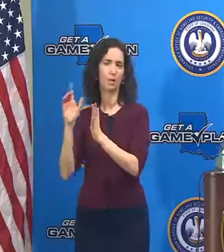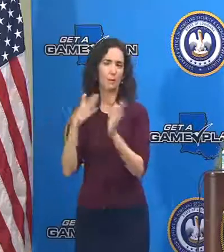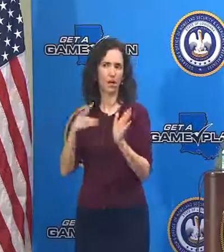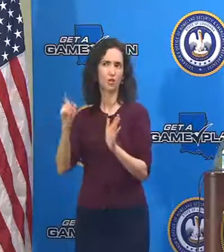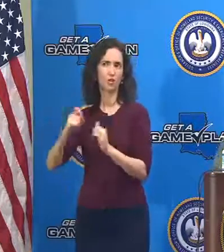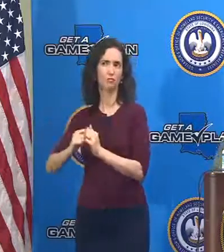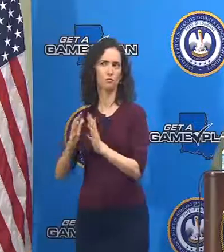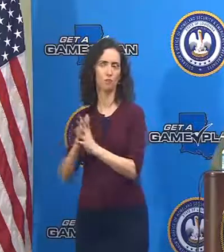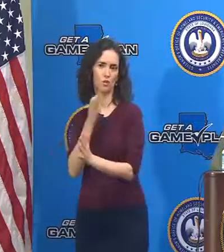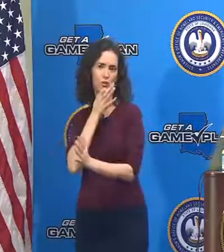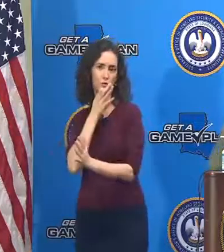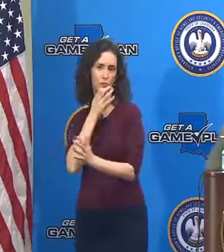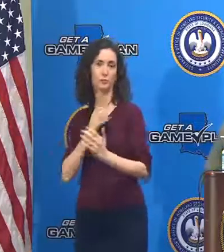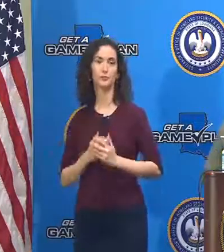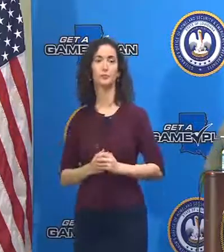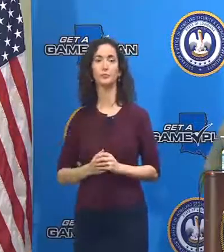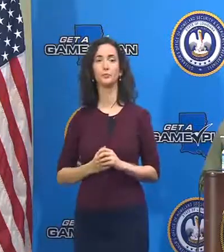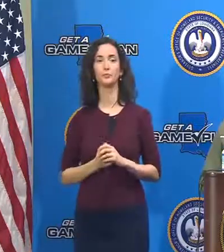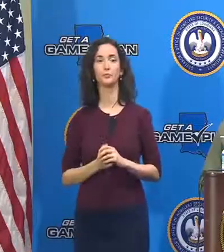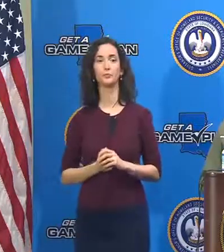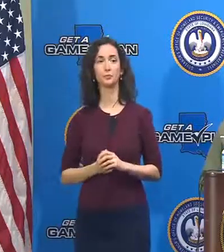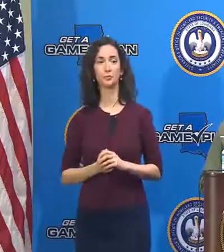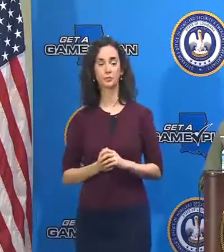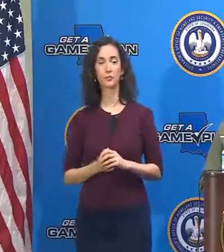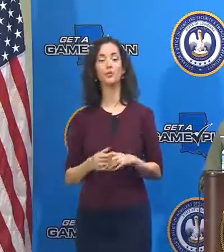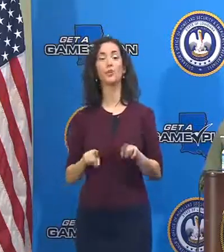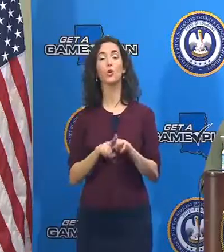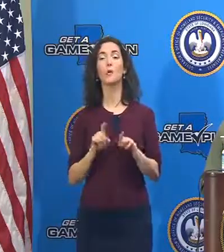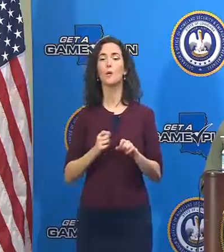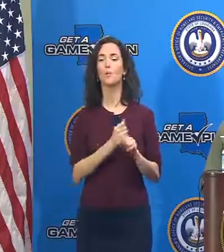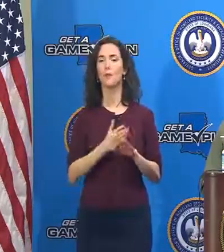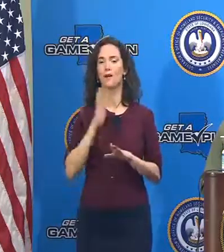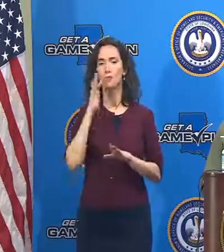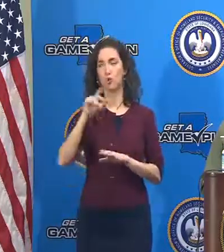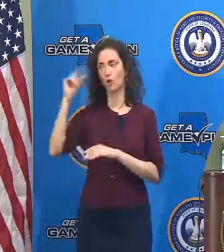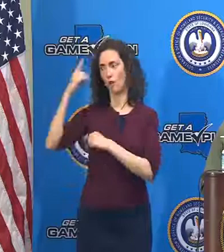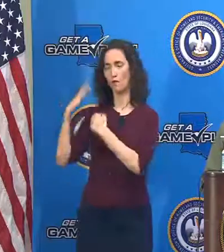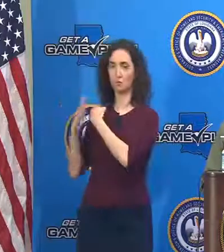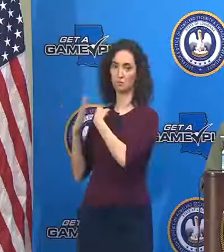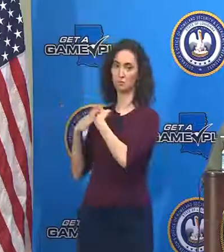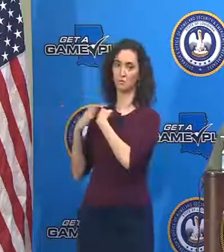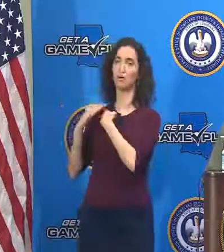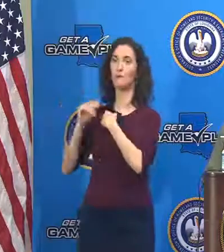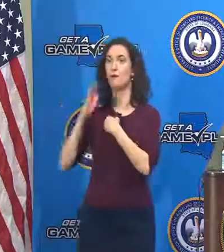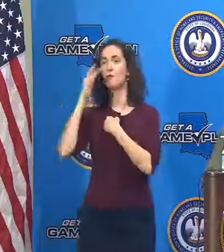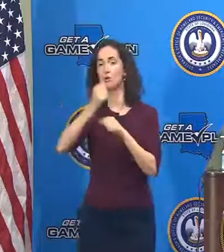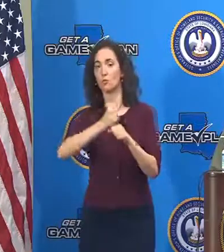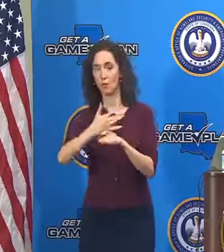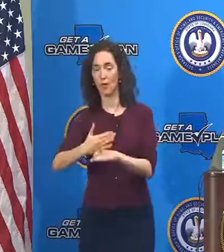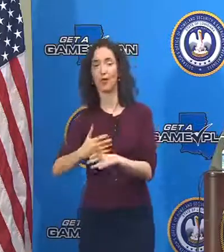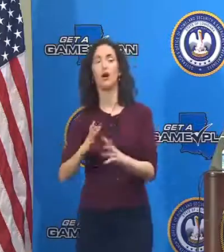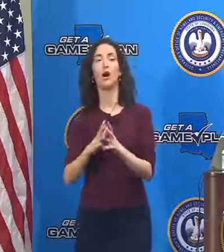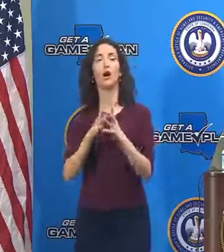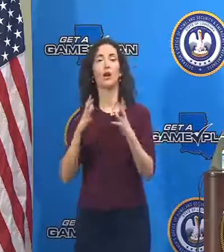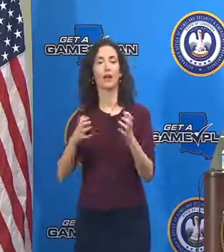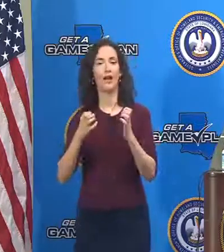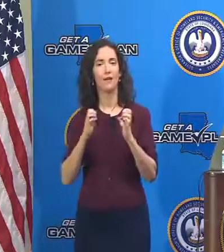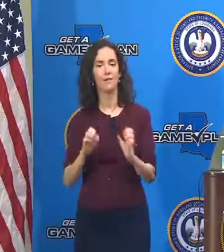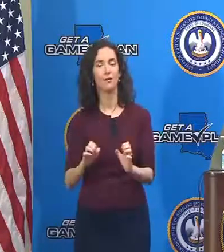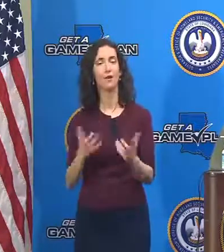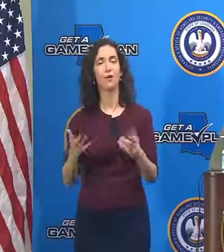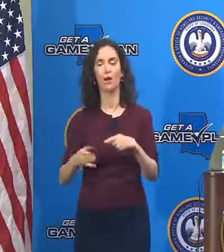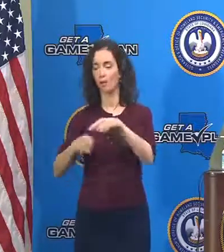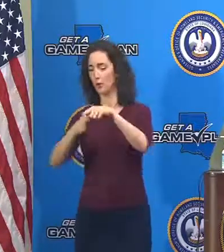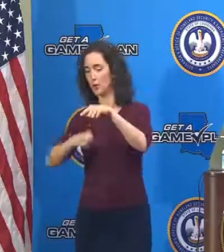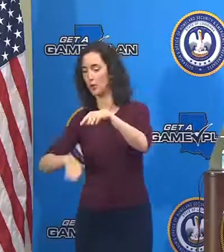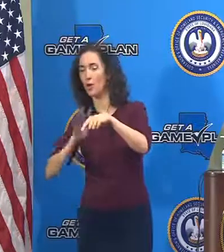for future events, because the governor has been very keen on making sure we're prepared. We have started a number of efforts to clean culverts, drains, and